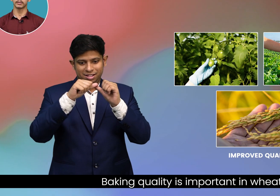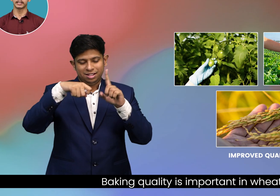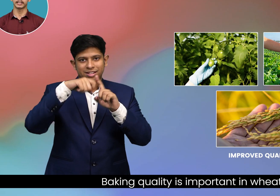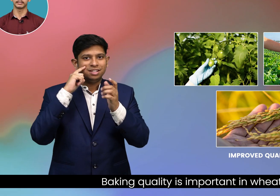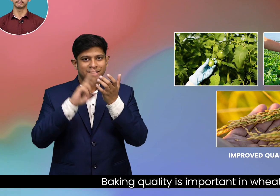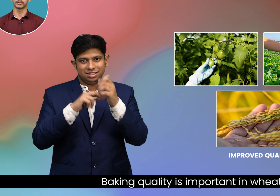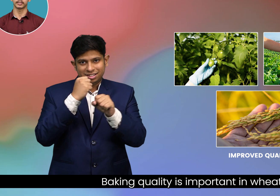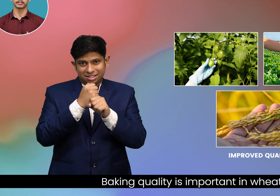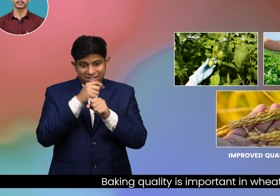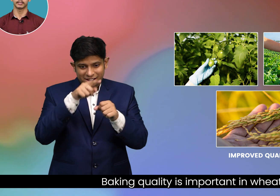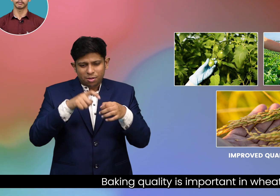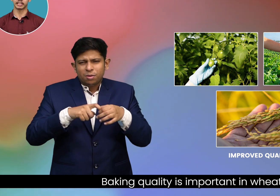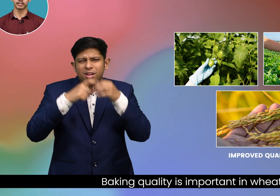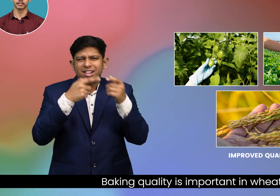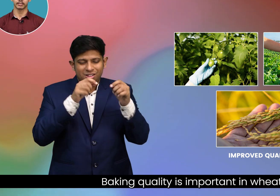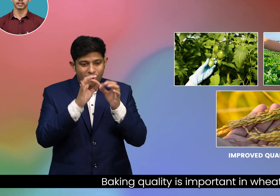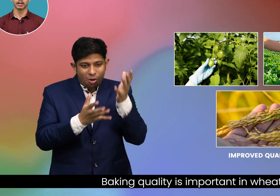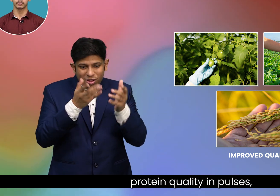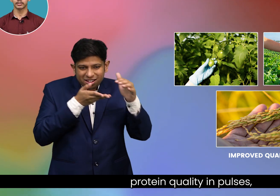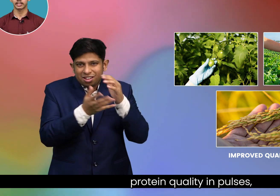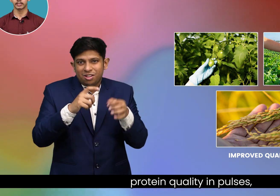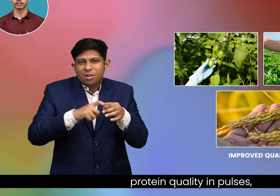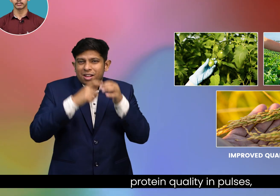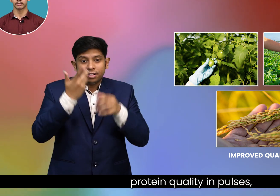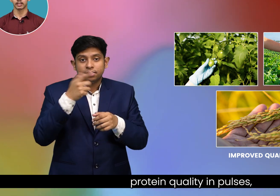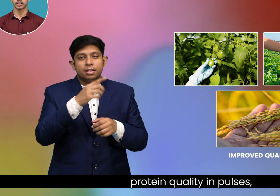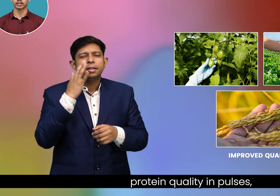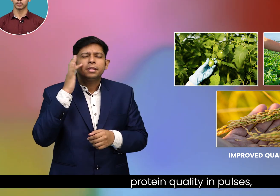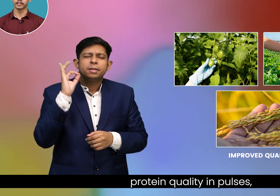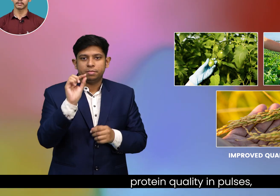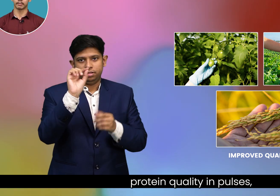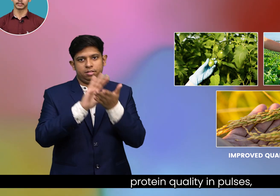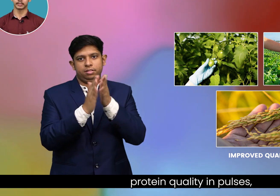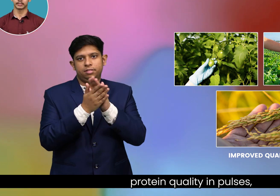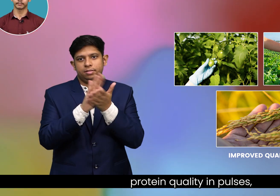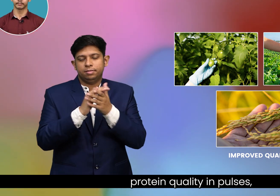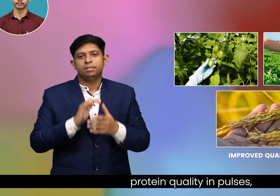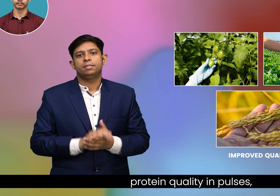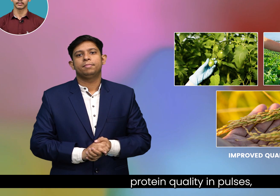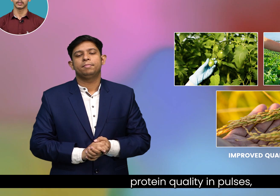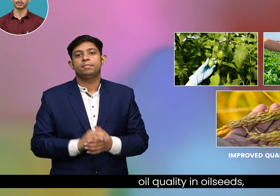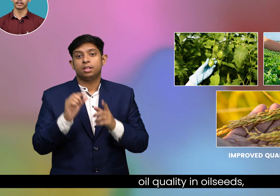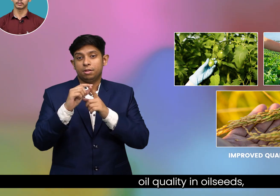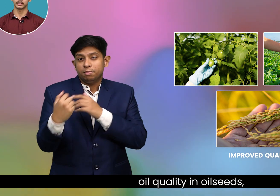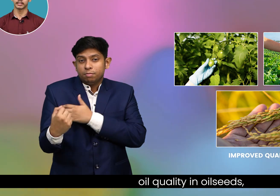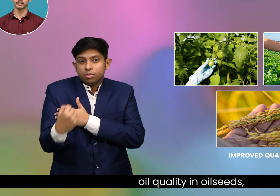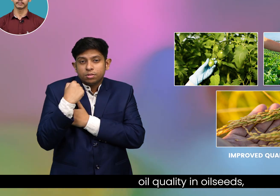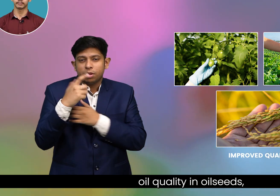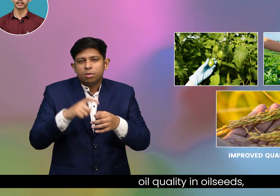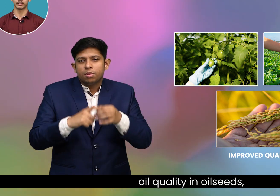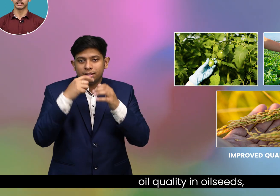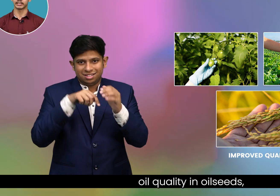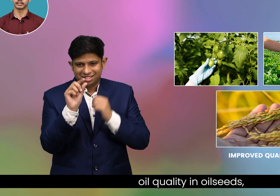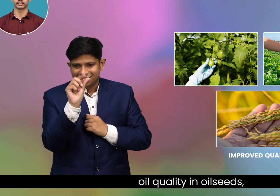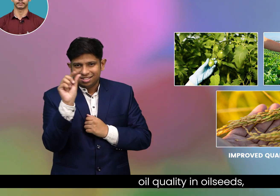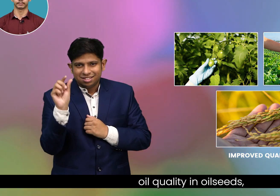Baking quality is important in wheat, protein, quality in pulses, oil quality